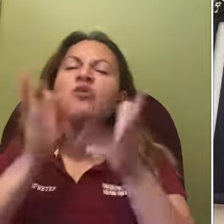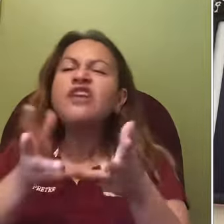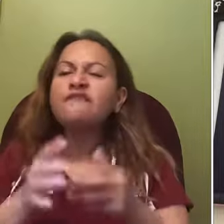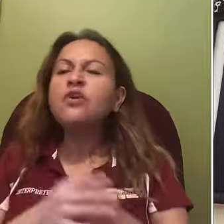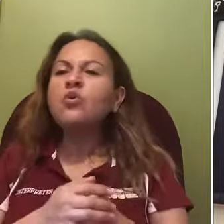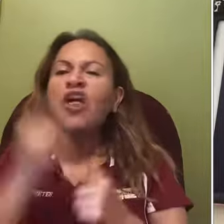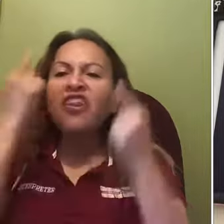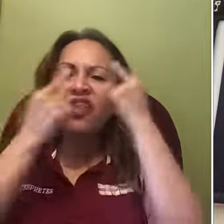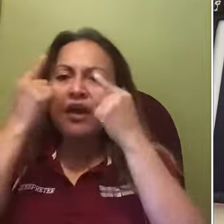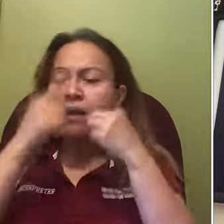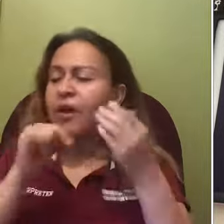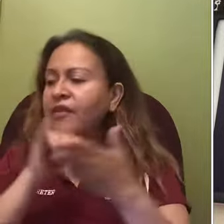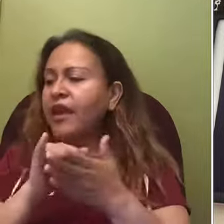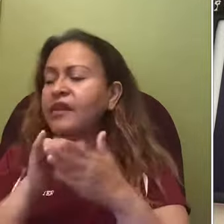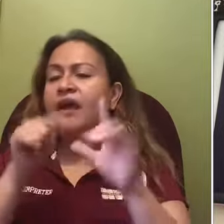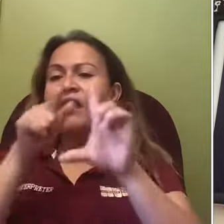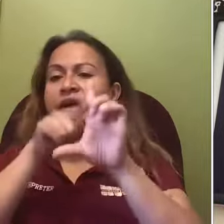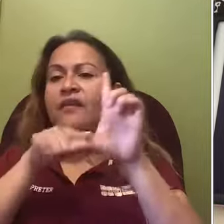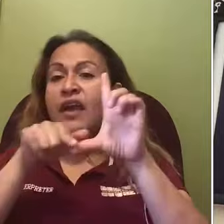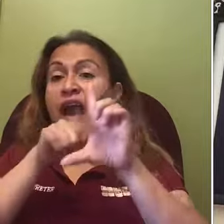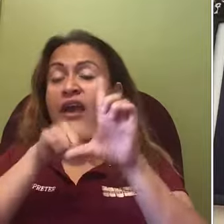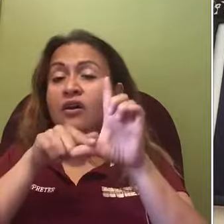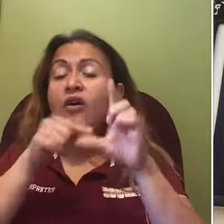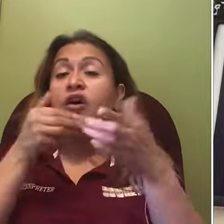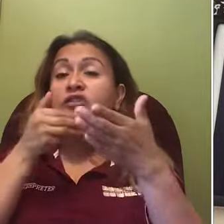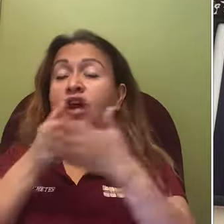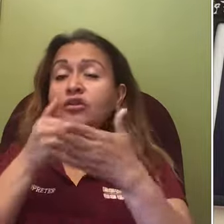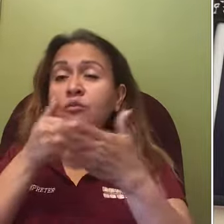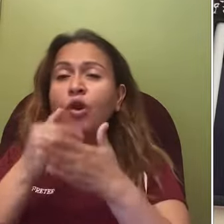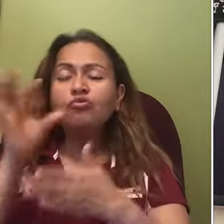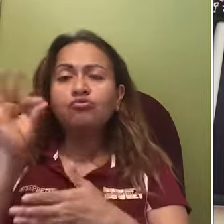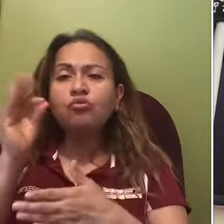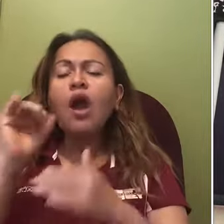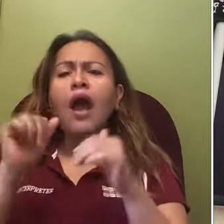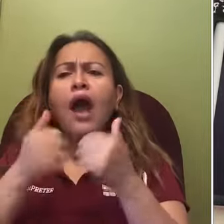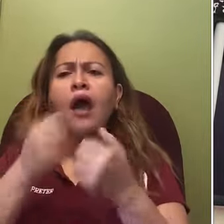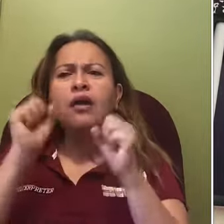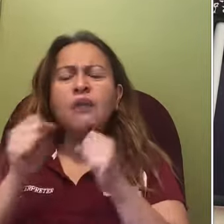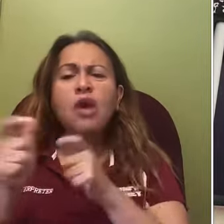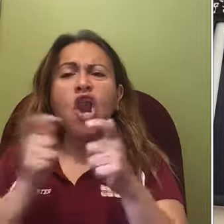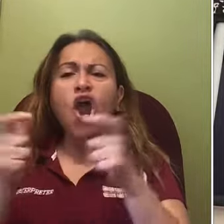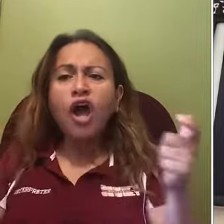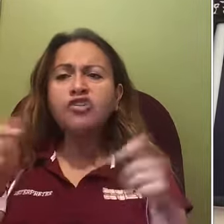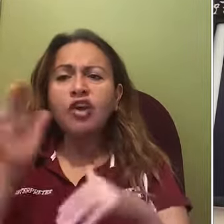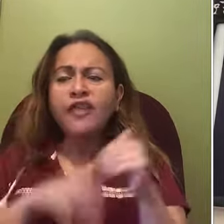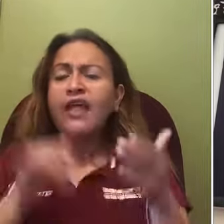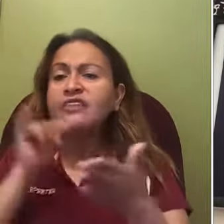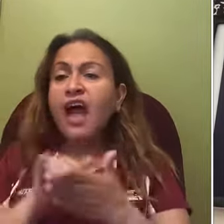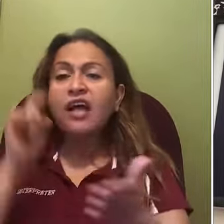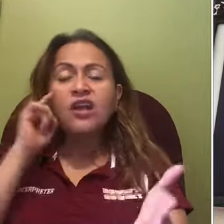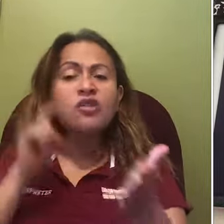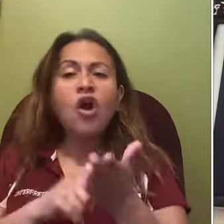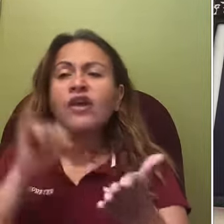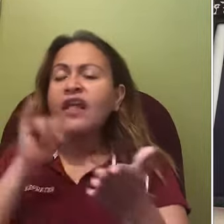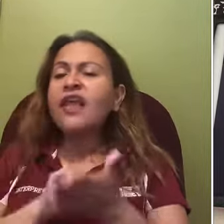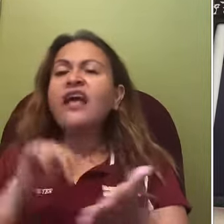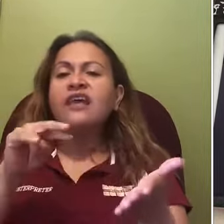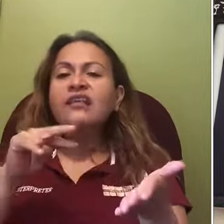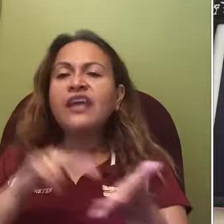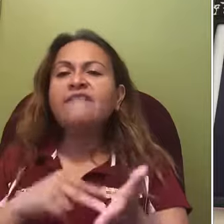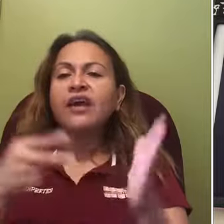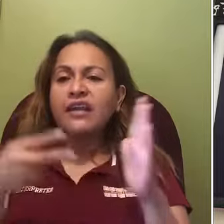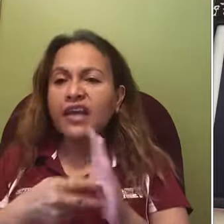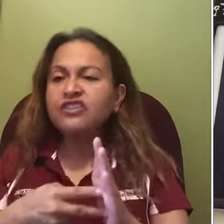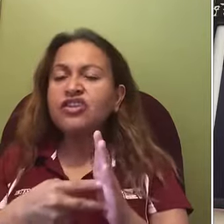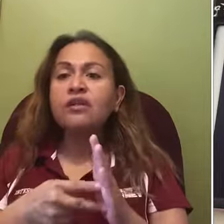happens when these angles start to approach 90 degrees, or how could they even get larger than 90 degrees? And what we're going to see is that this definition, the SOHCAHTOA definition,